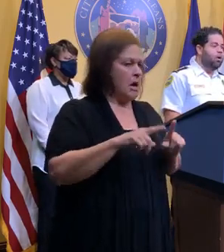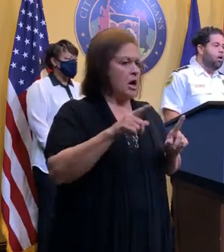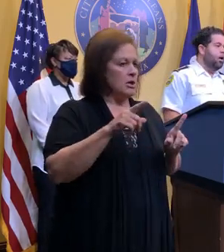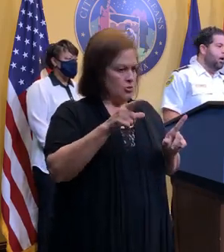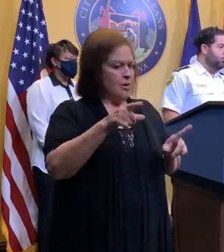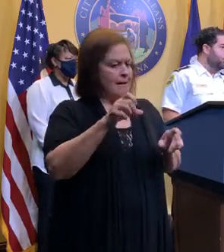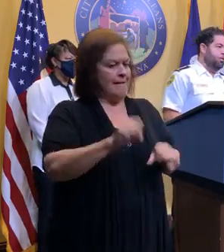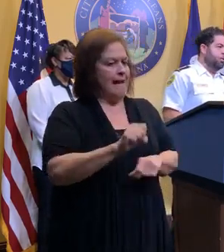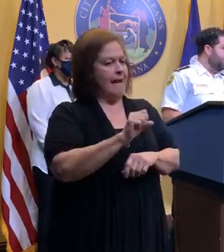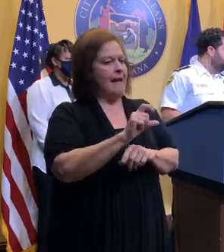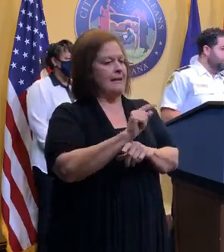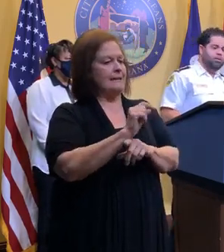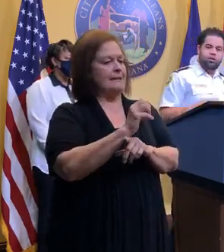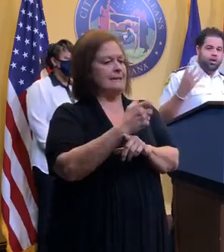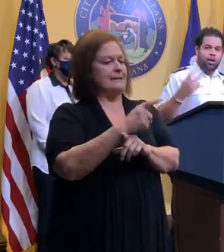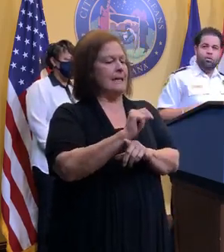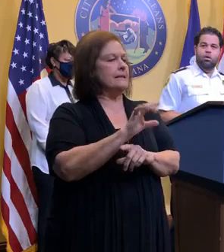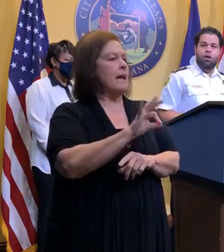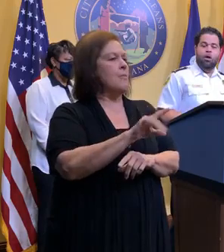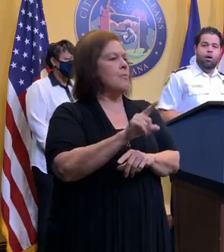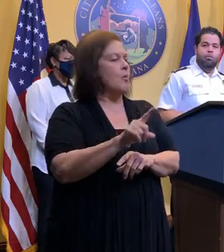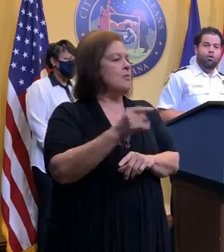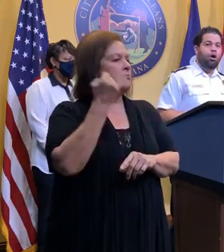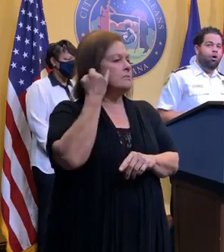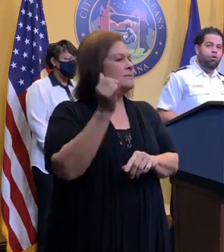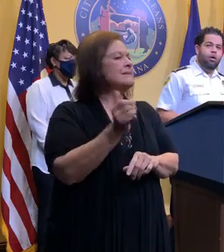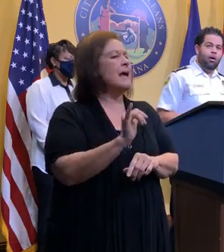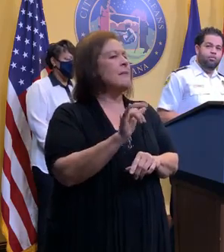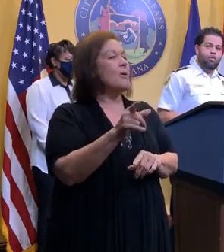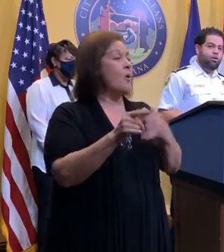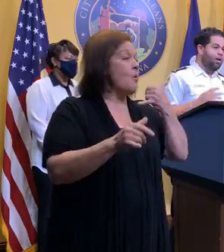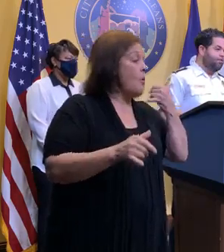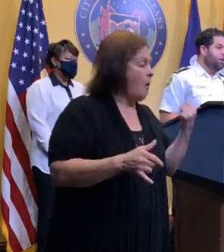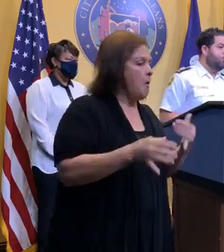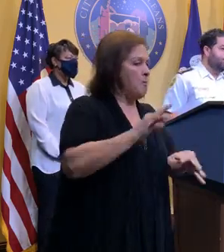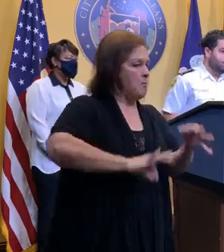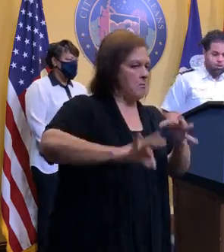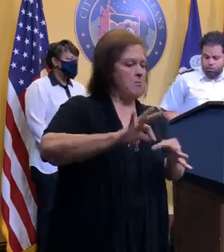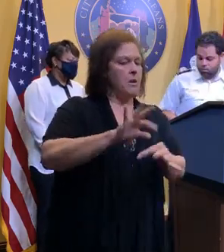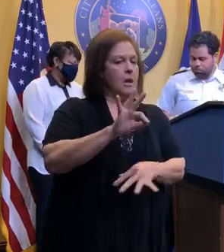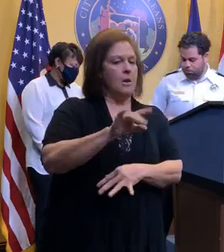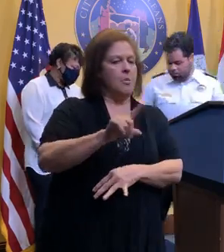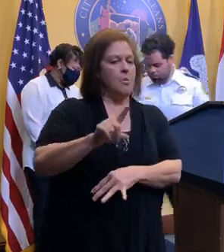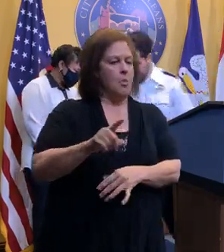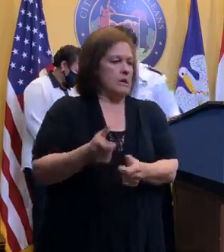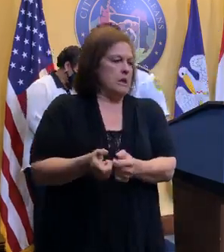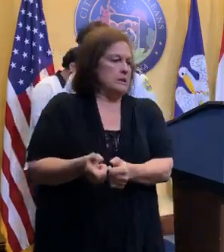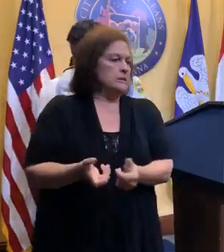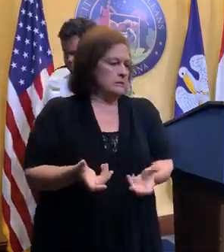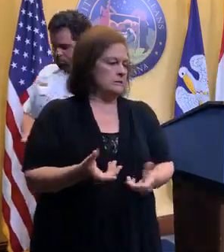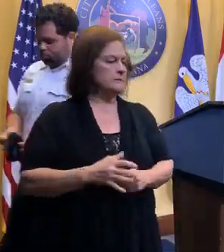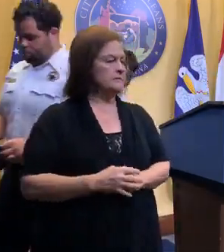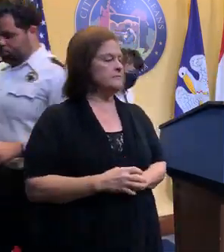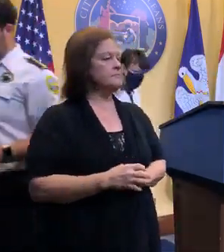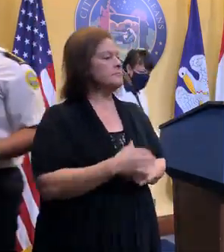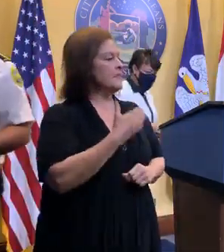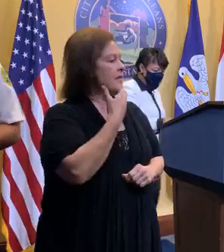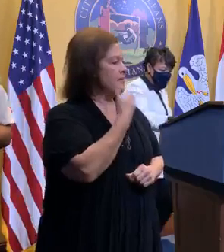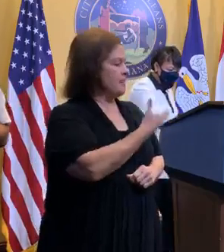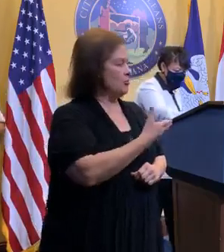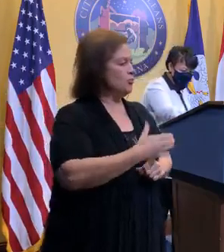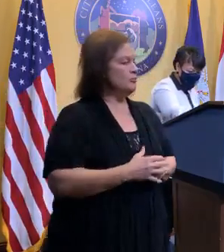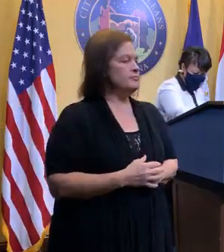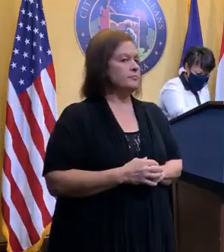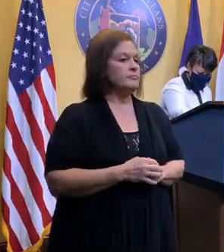text 911. You'll get the same service you get if you call. So that's all I have. Thank you very much. Thank you so much. Thank you so